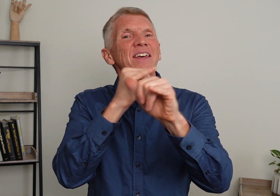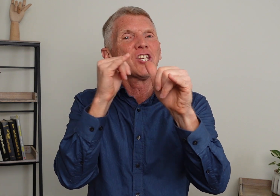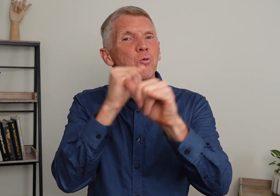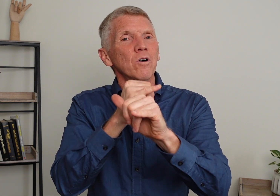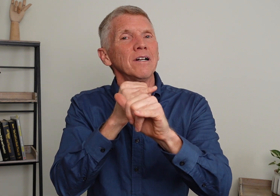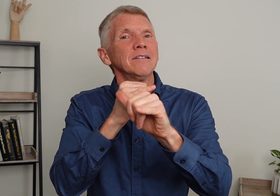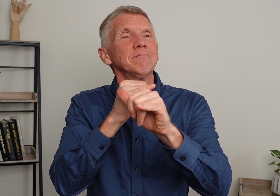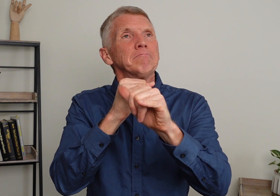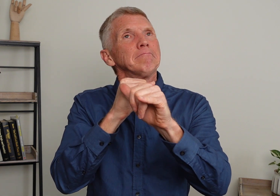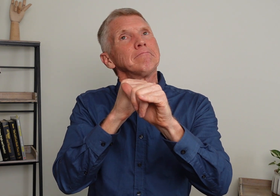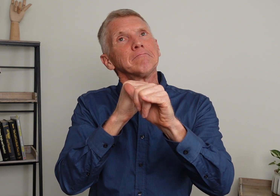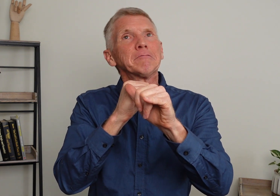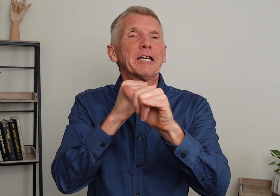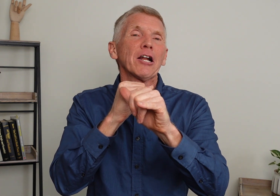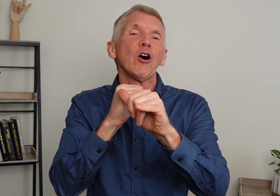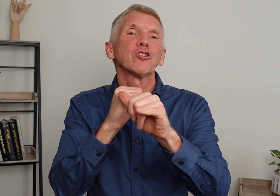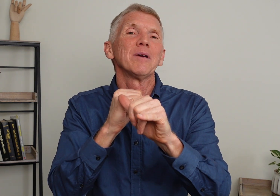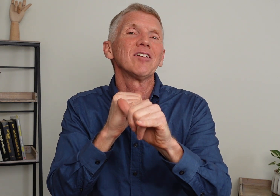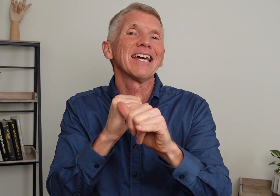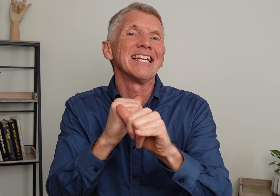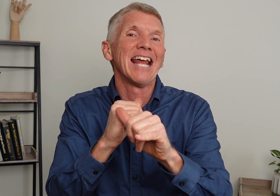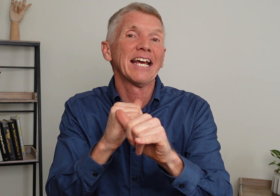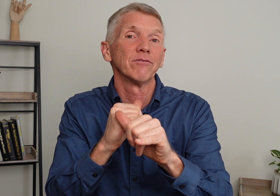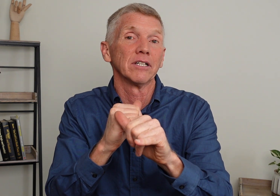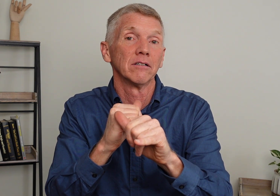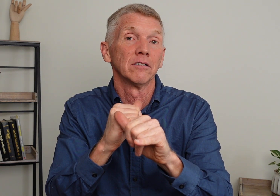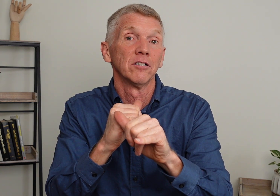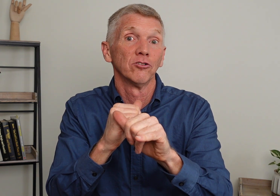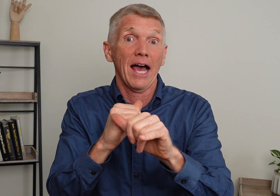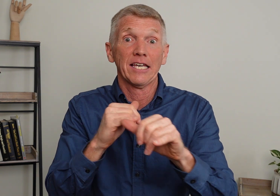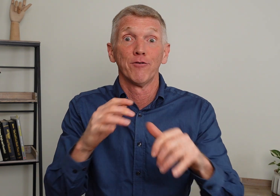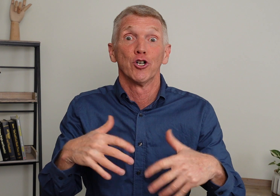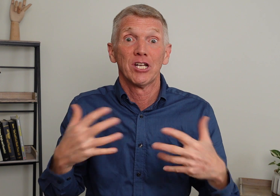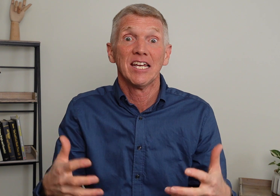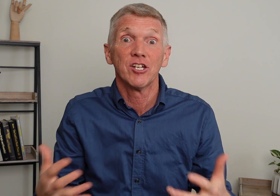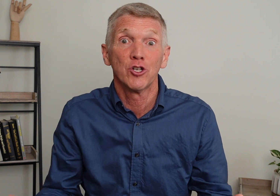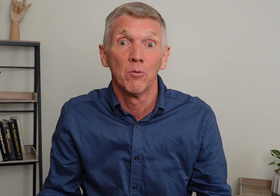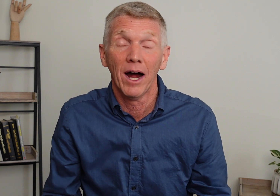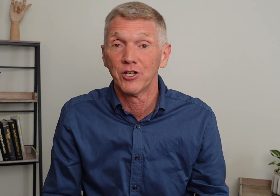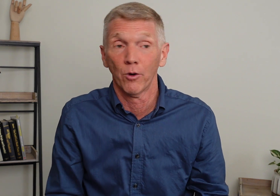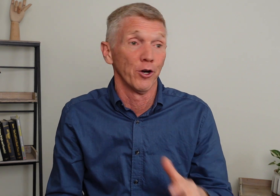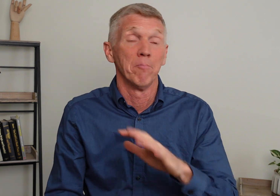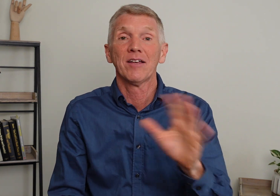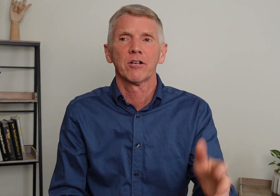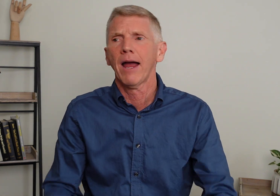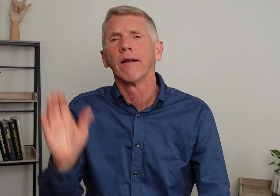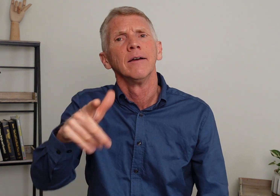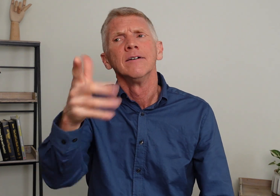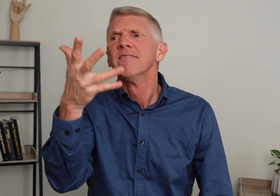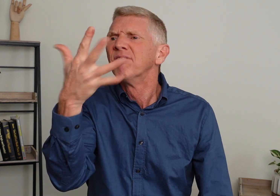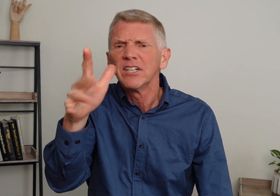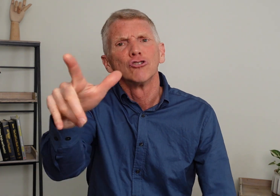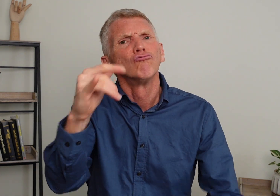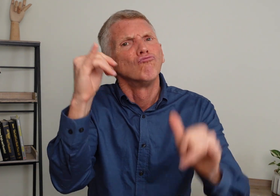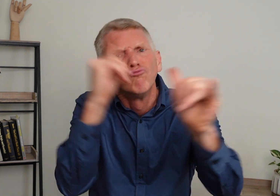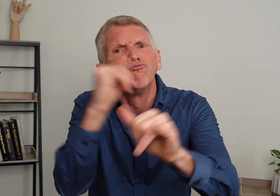this one can also be taken negatively. Like if you're teasing too much or you're messing around.